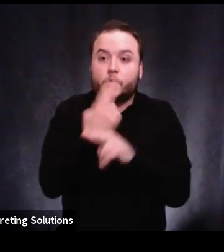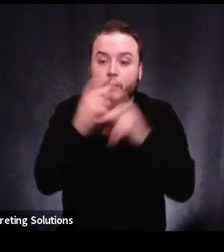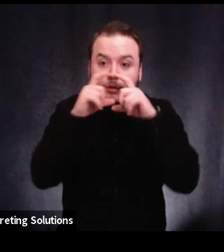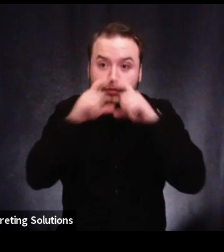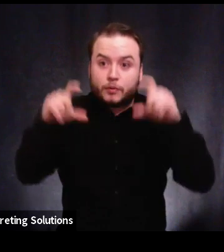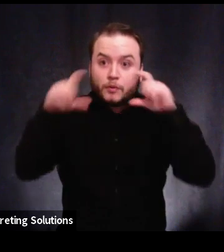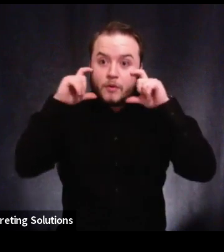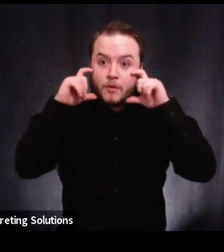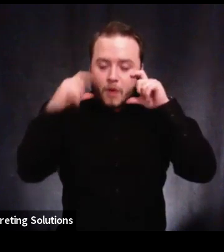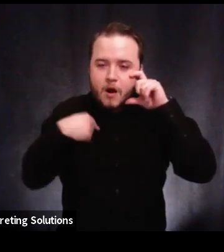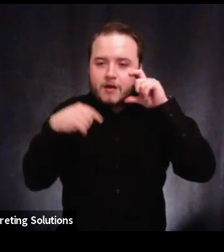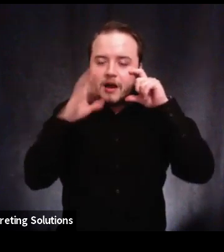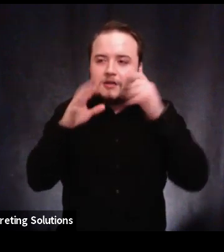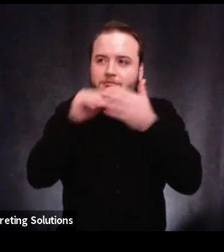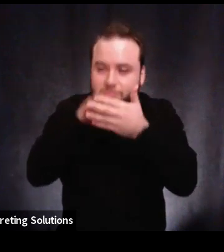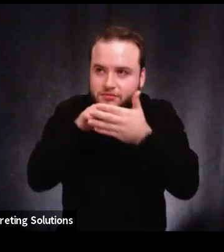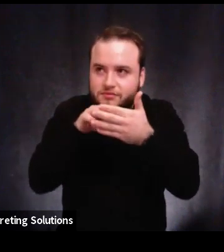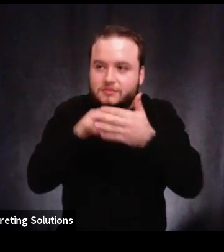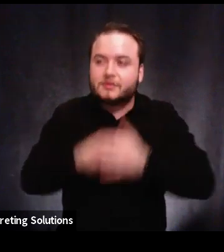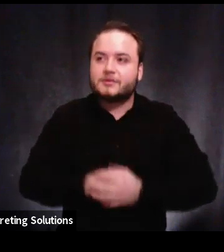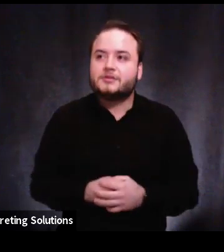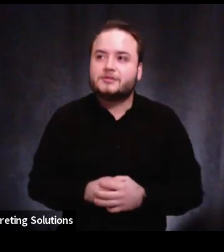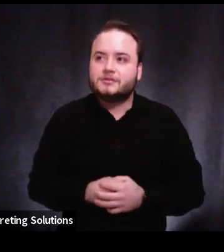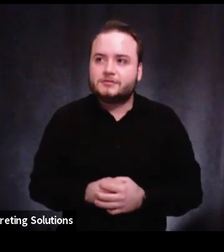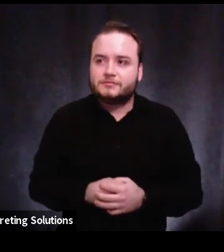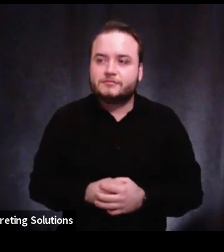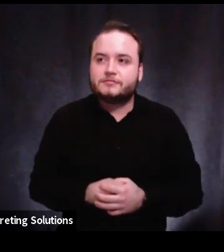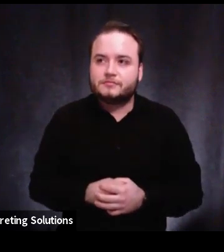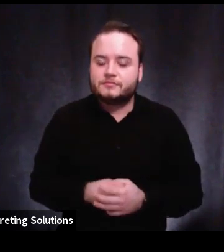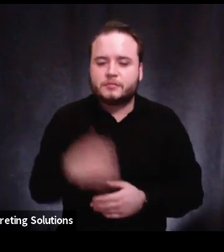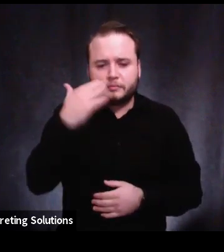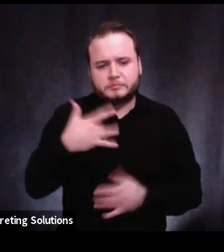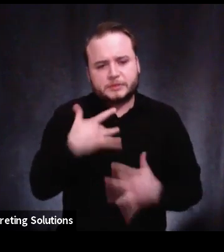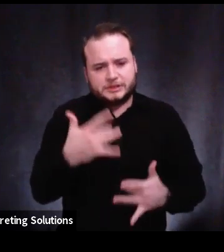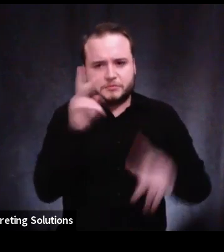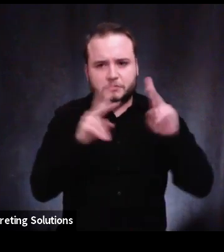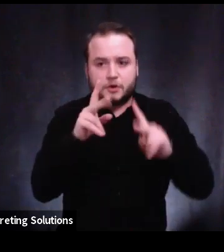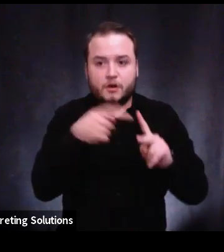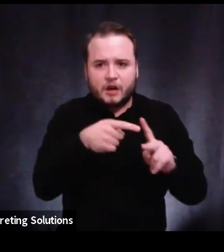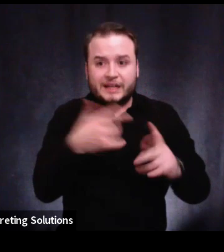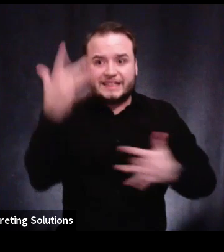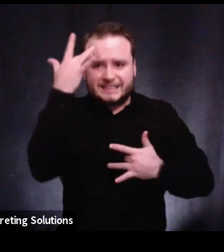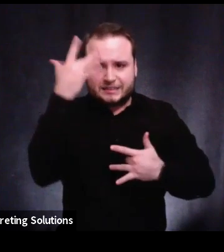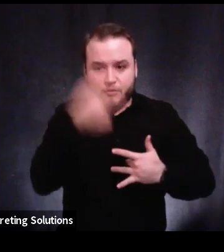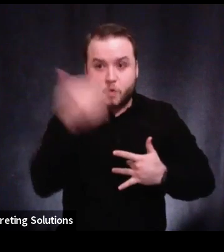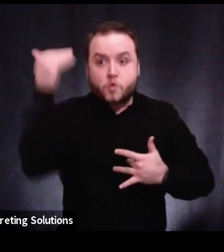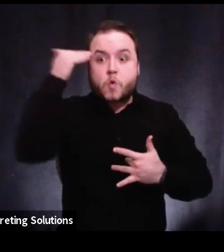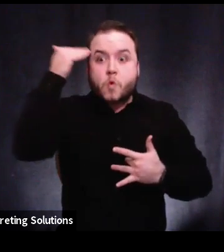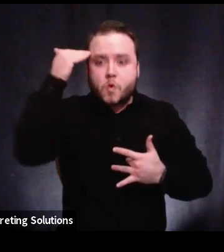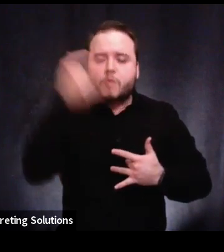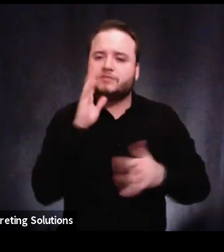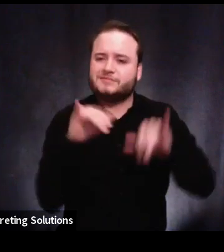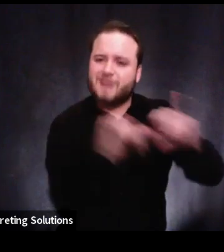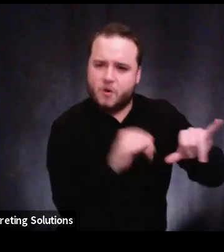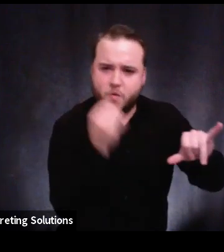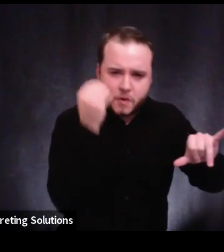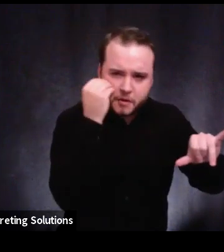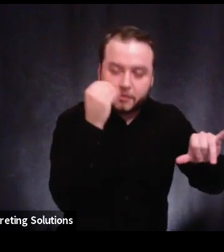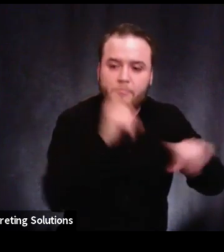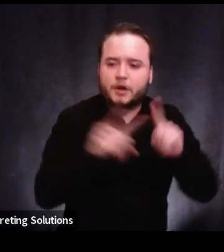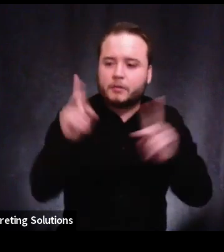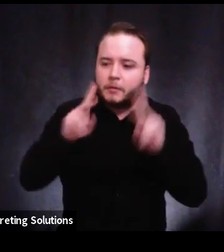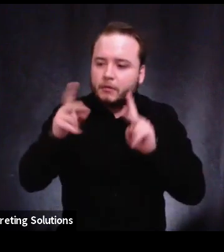wear a mask to protect you from the potential that I may be an asymptomatic spreader of the disease, and you can protect me by